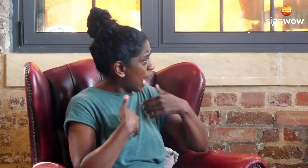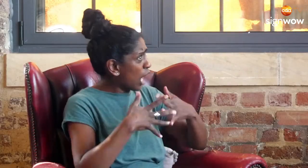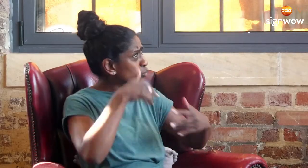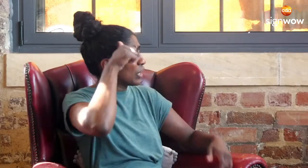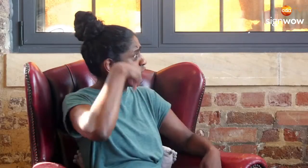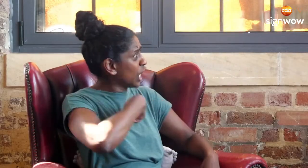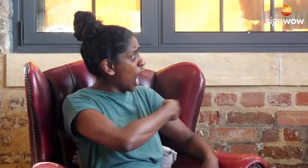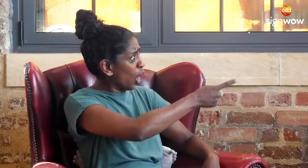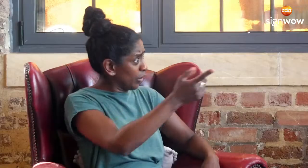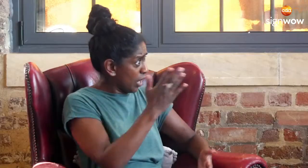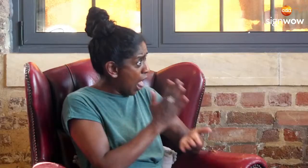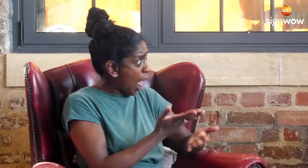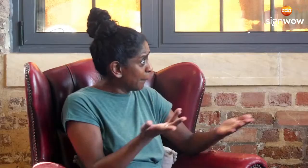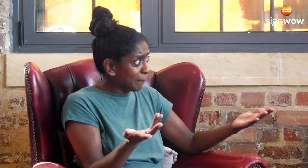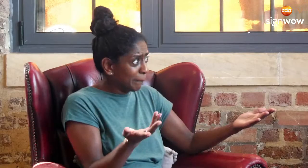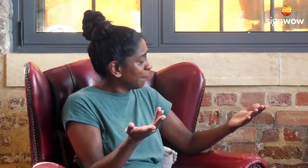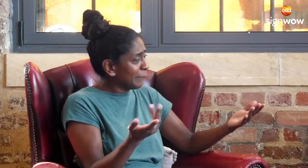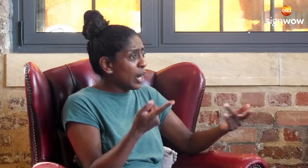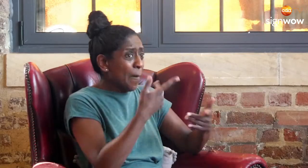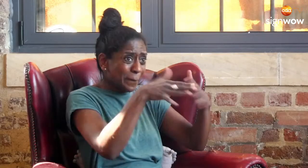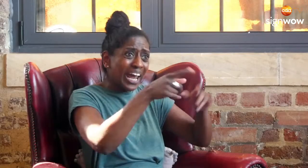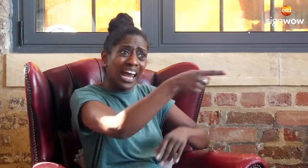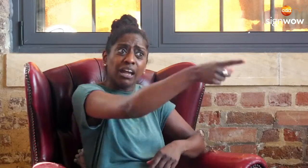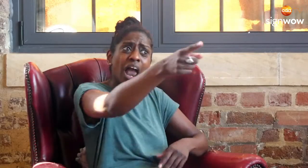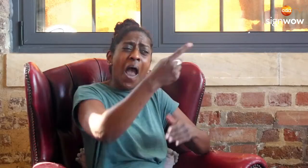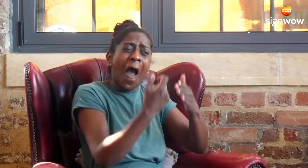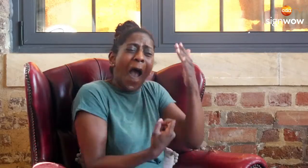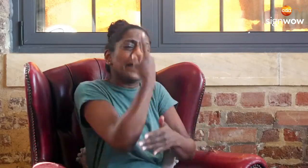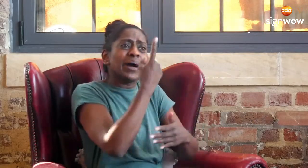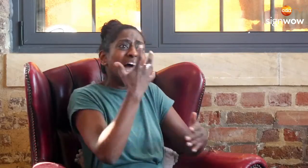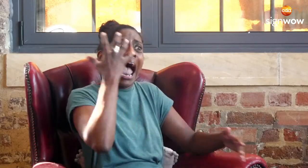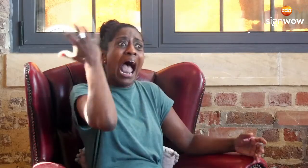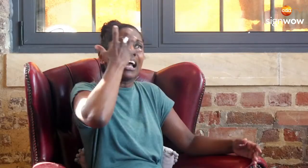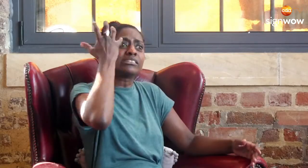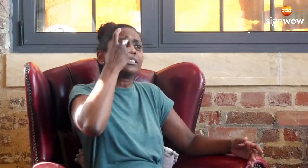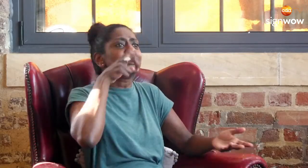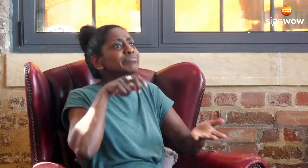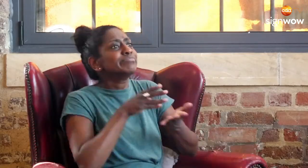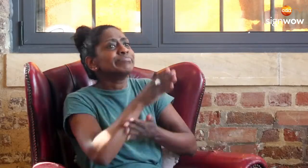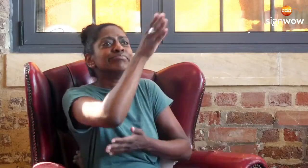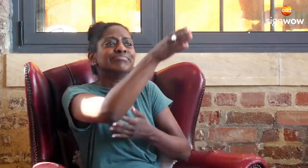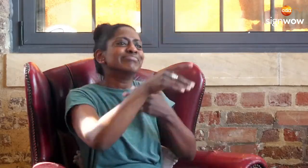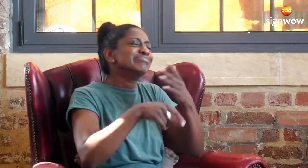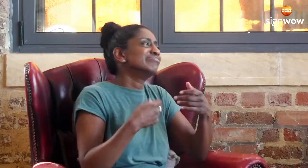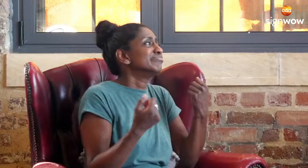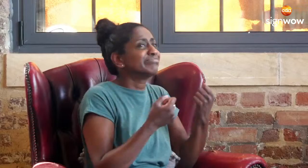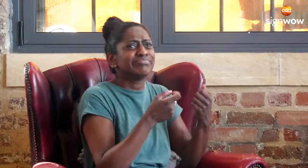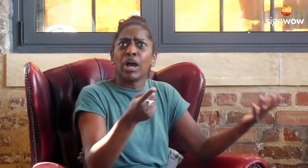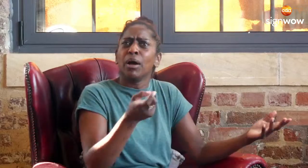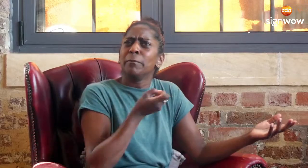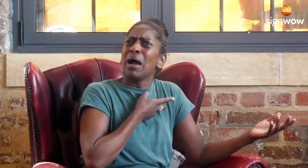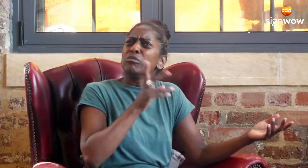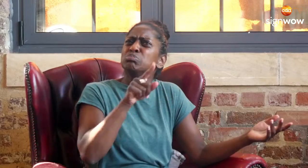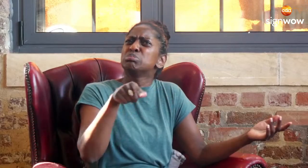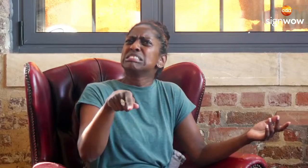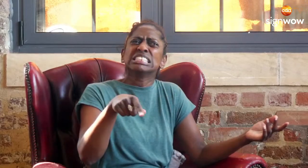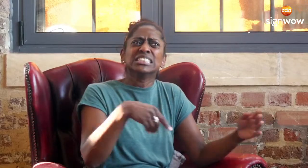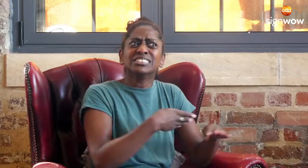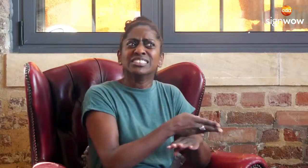That's really good, like you said, it's one of these secrets where, like, none of us knew about it. And the same for you, Katie, like,